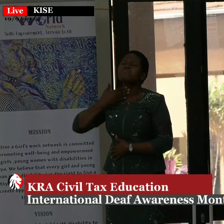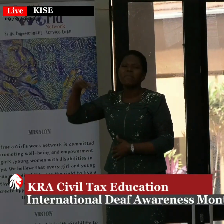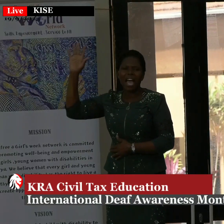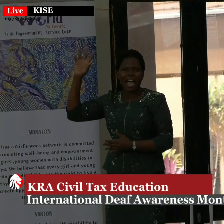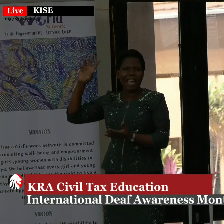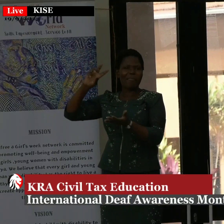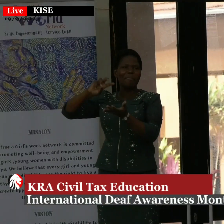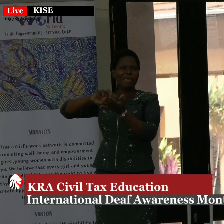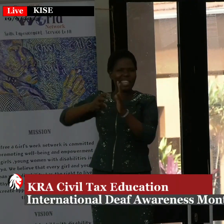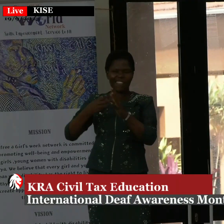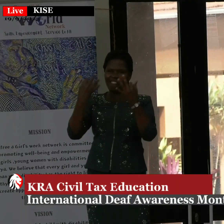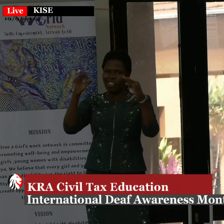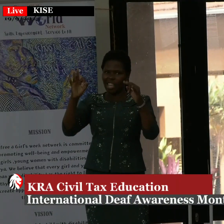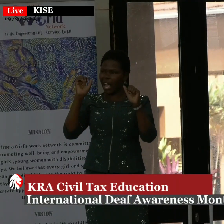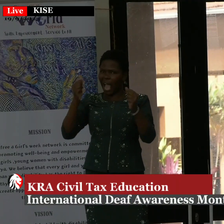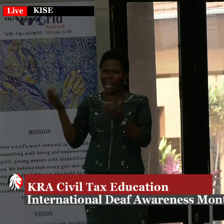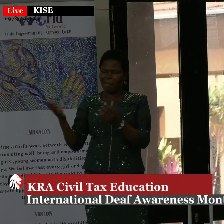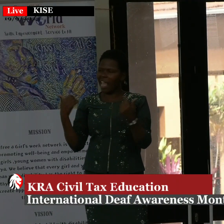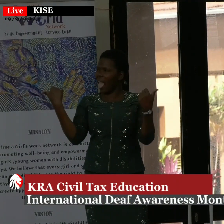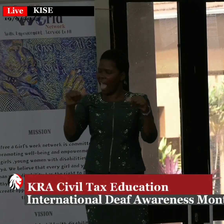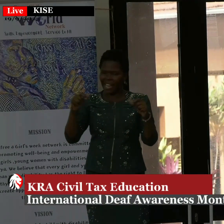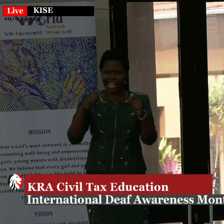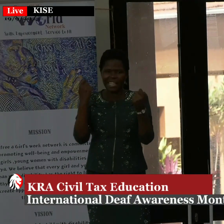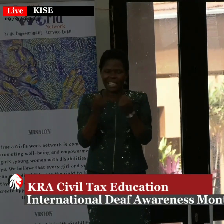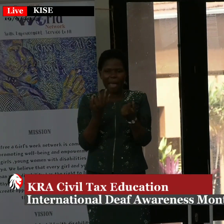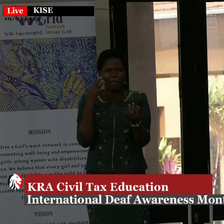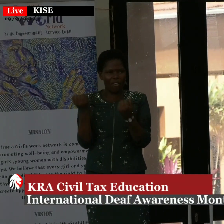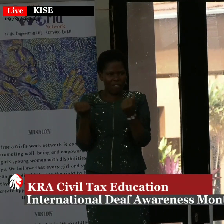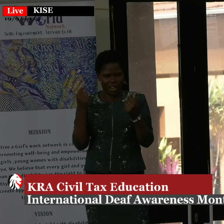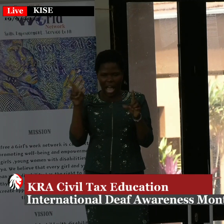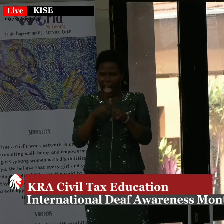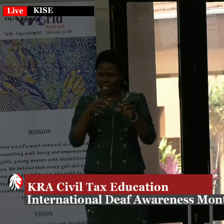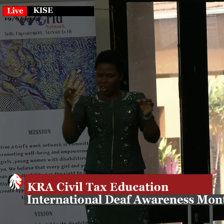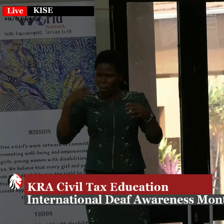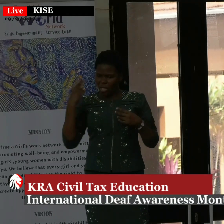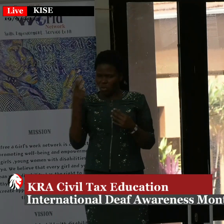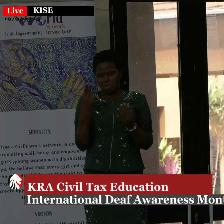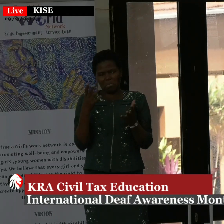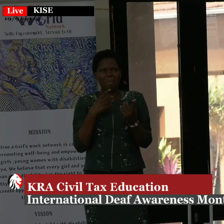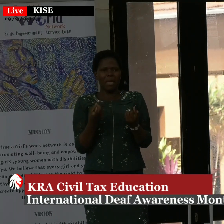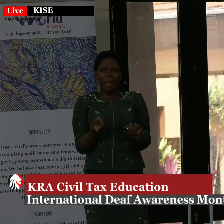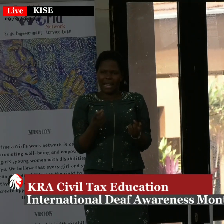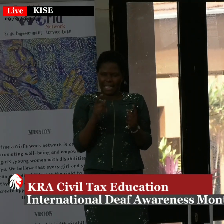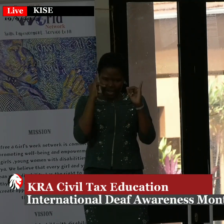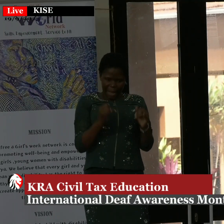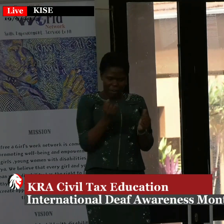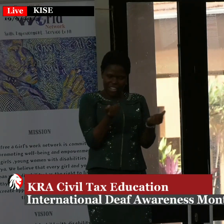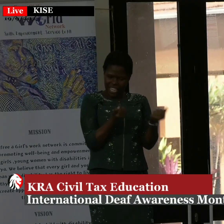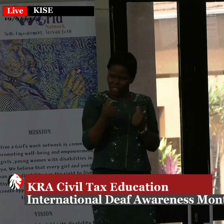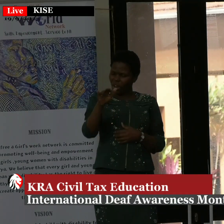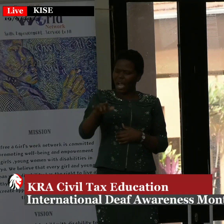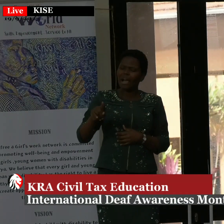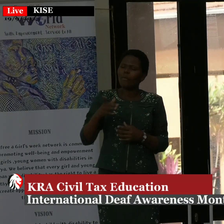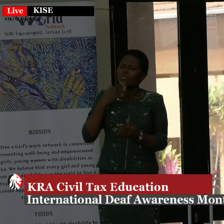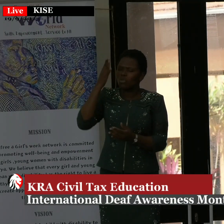Prado. So from your presentation, you say that we can be able to bring any type of